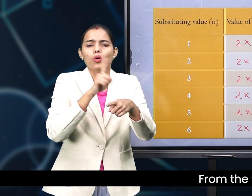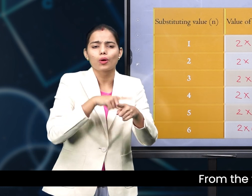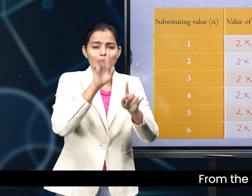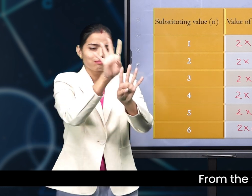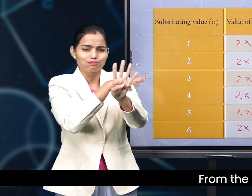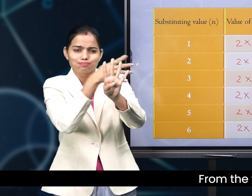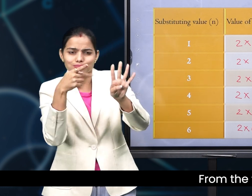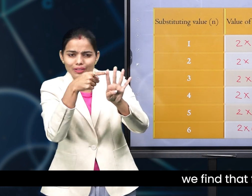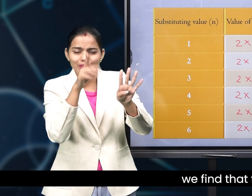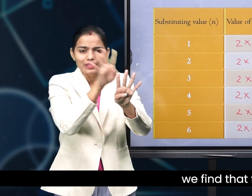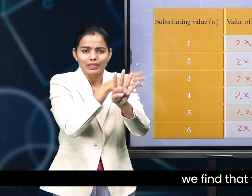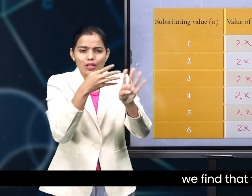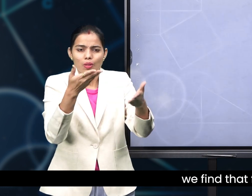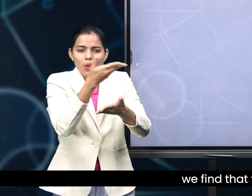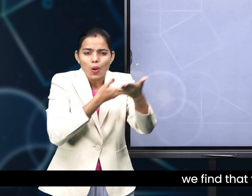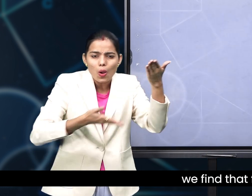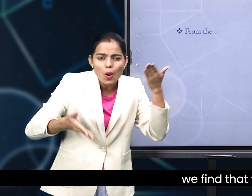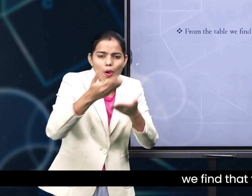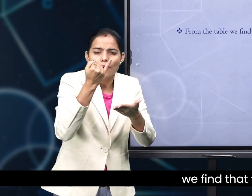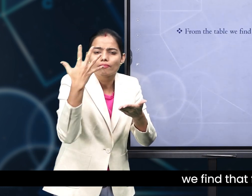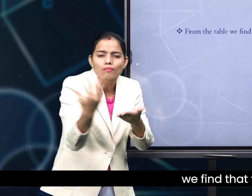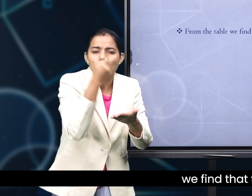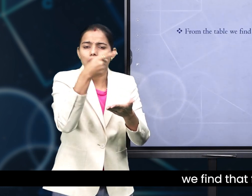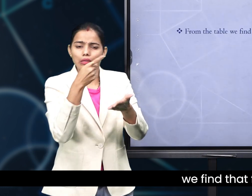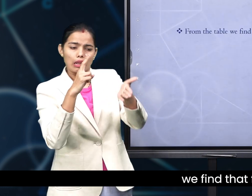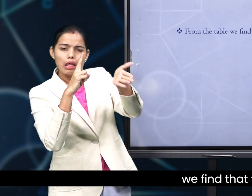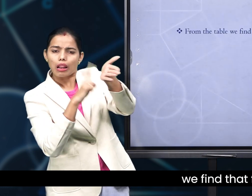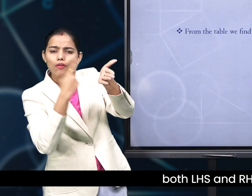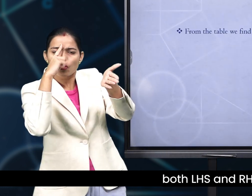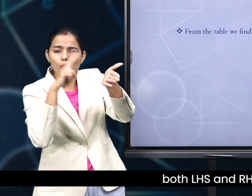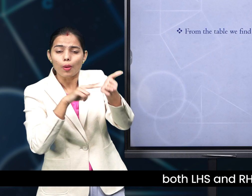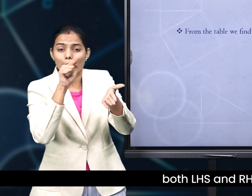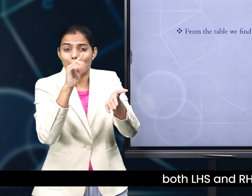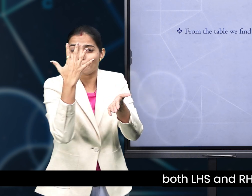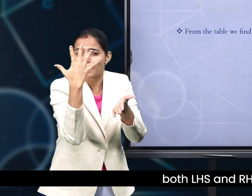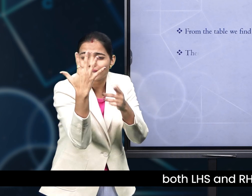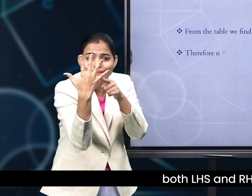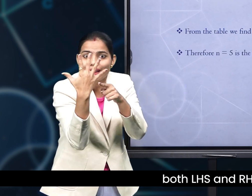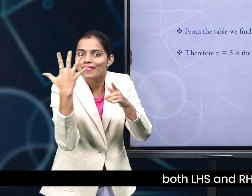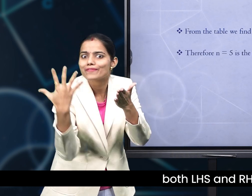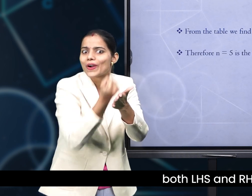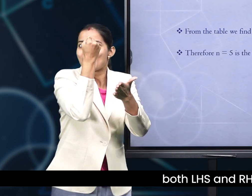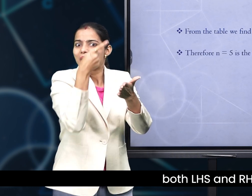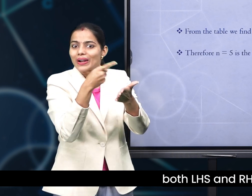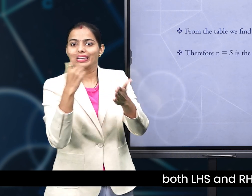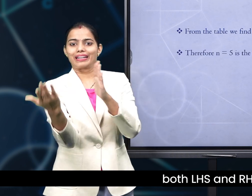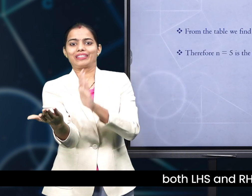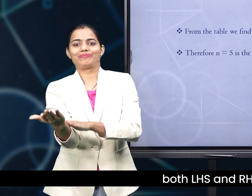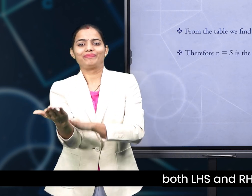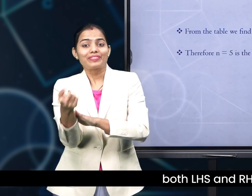From the table, we find that for n is equal to 5, both LHS and RHS are equal.